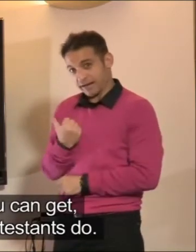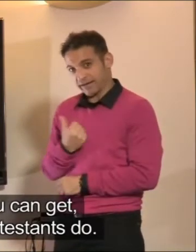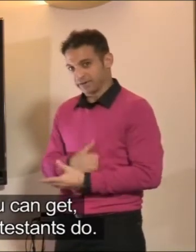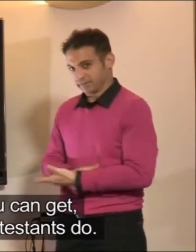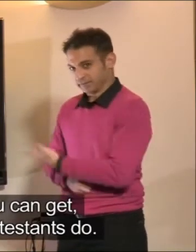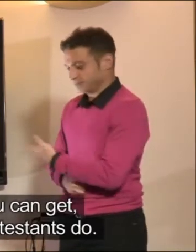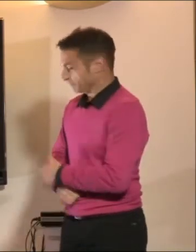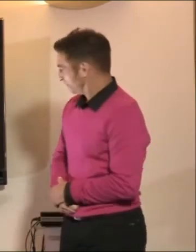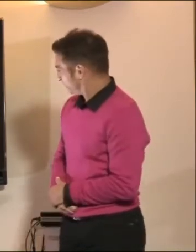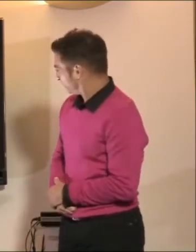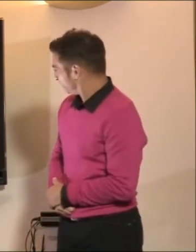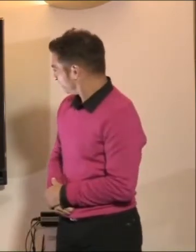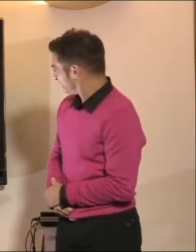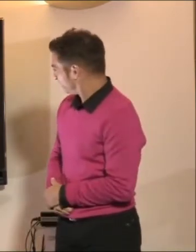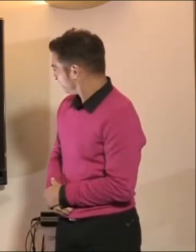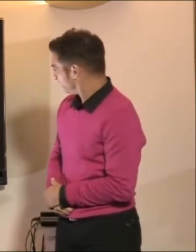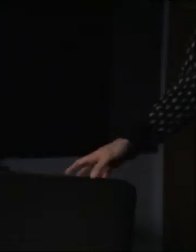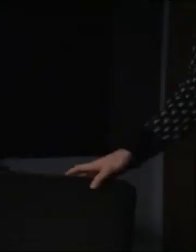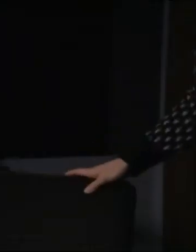how our contestants do.